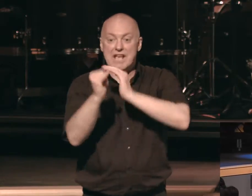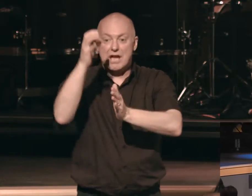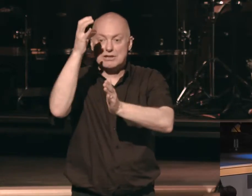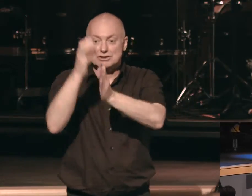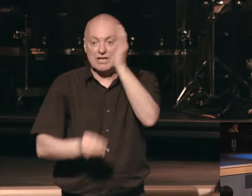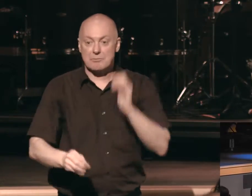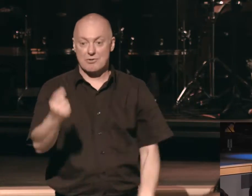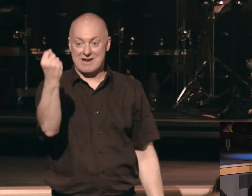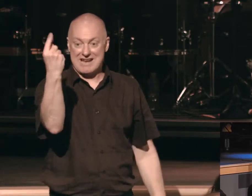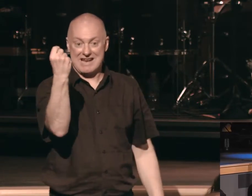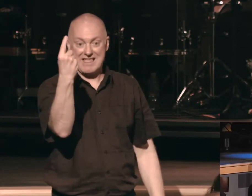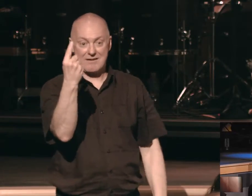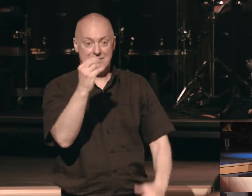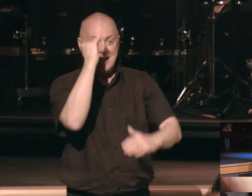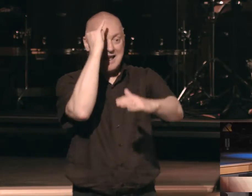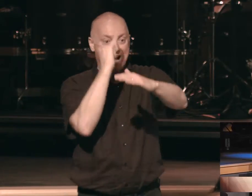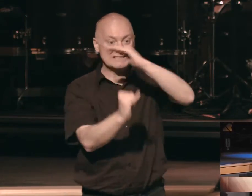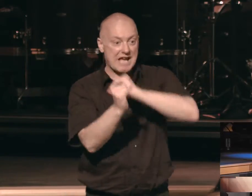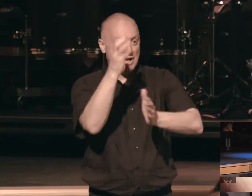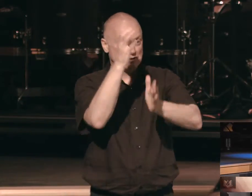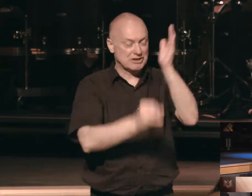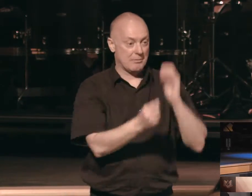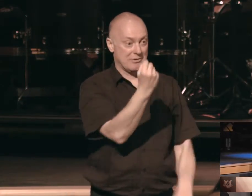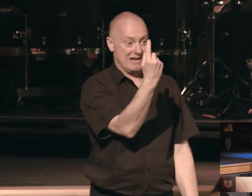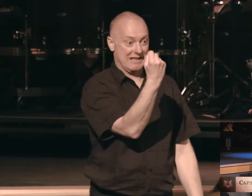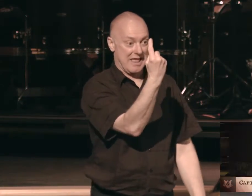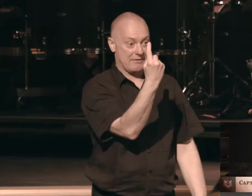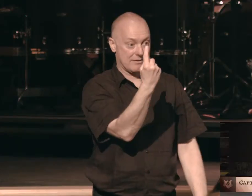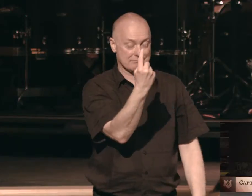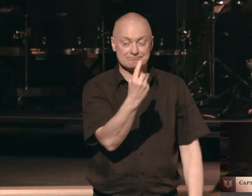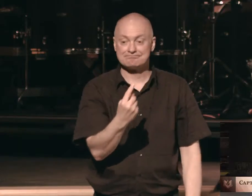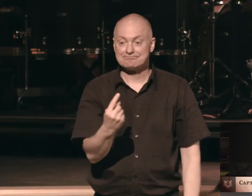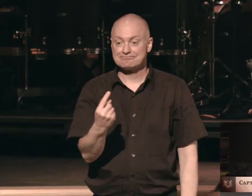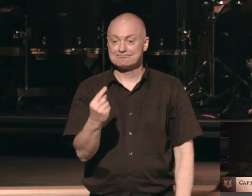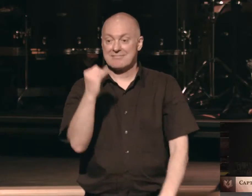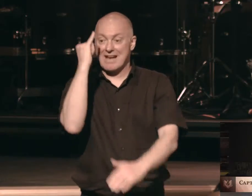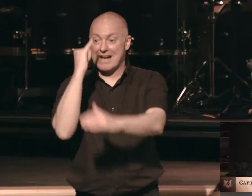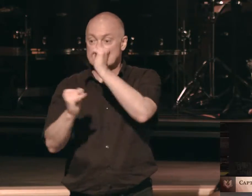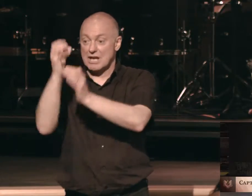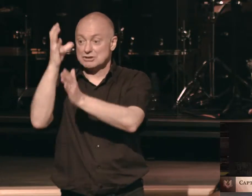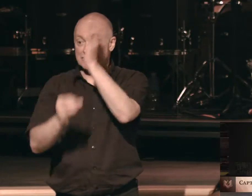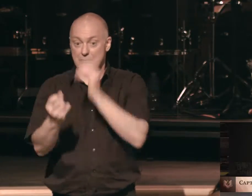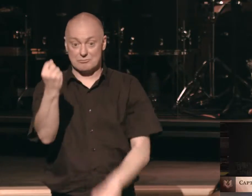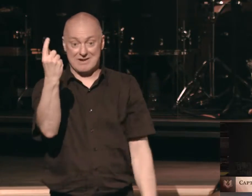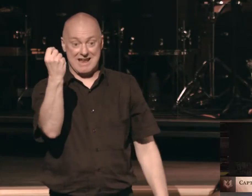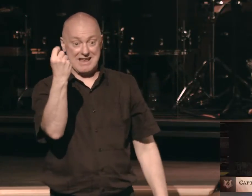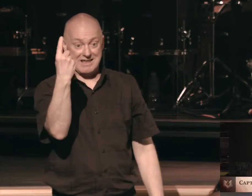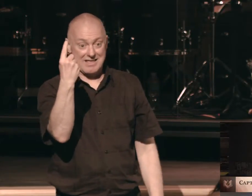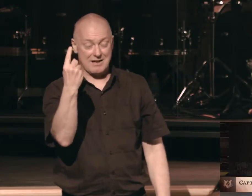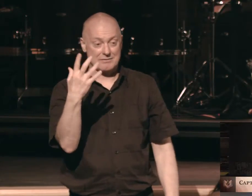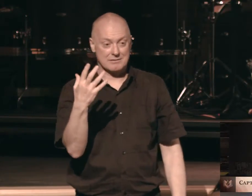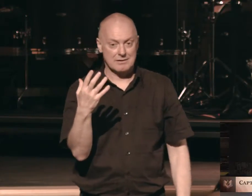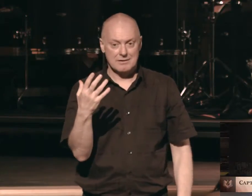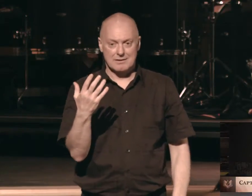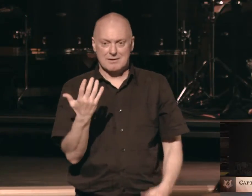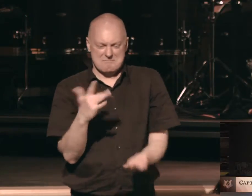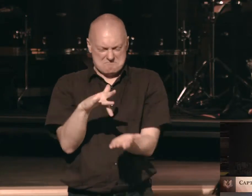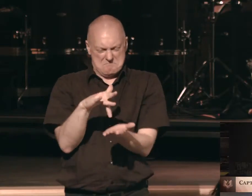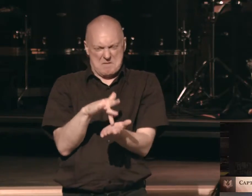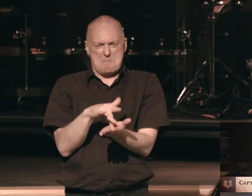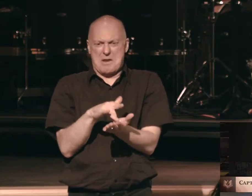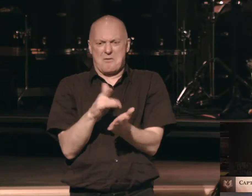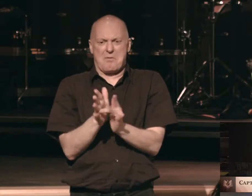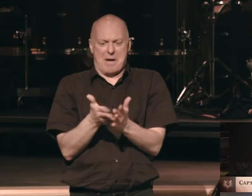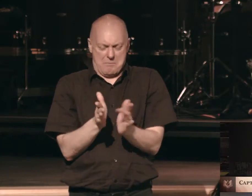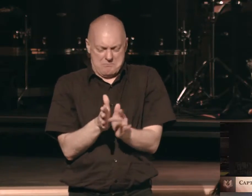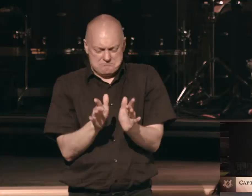amen. Isaiah chapter 11. Please find a Bible and open it to Isaiah chapter 11, which is pretty